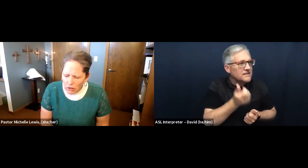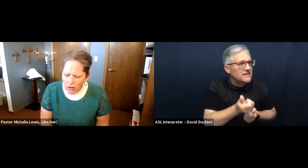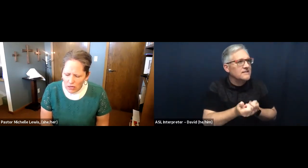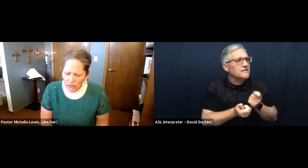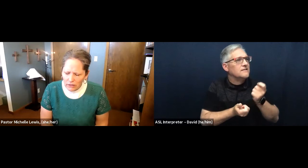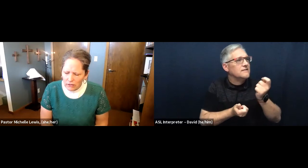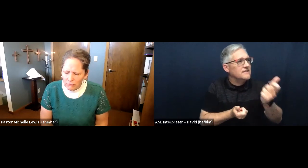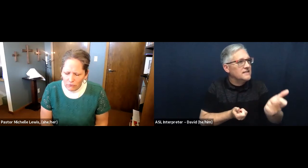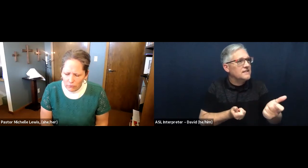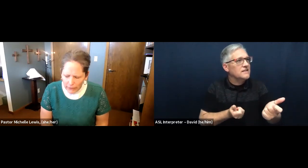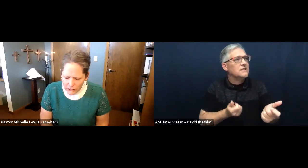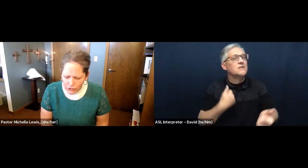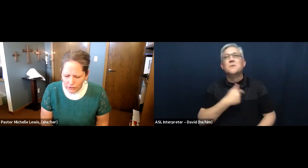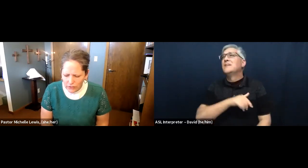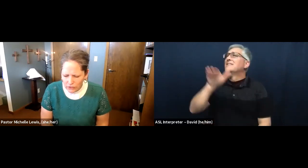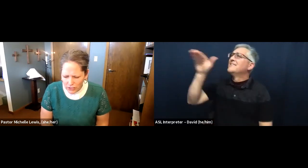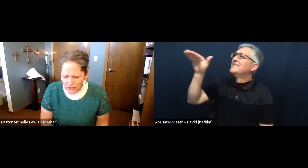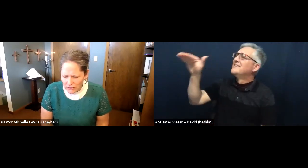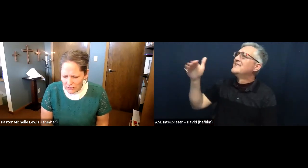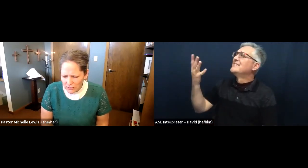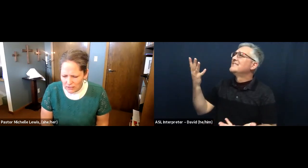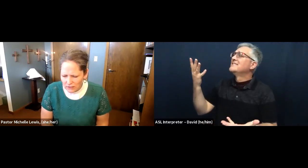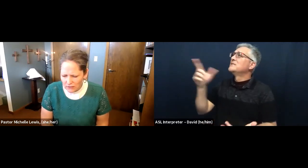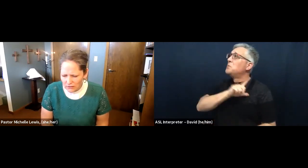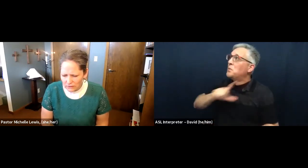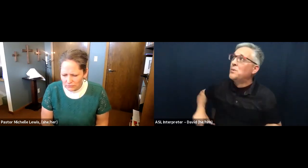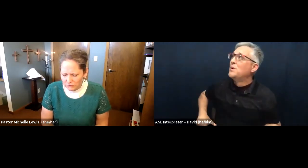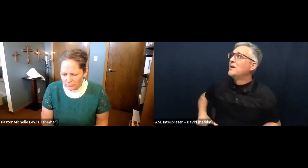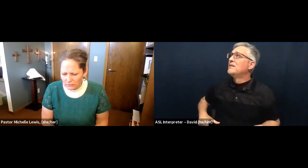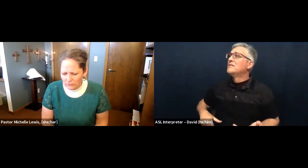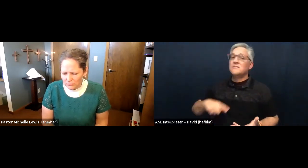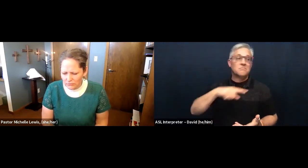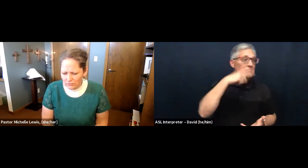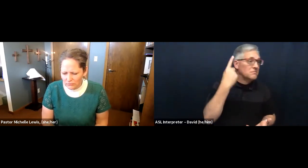how long for racial justice?